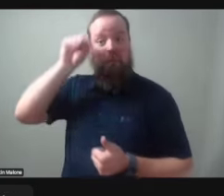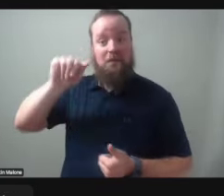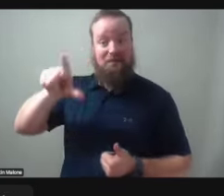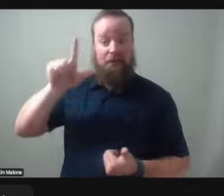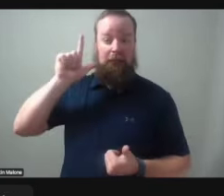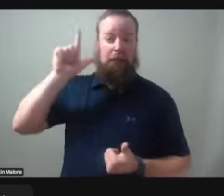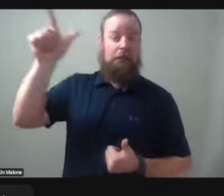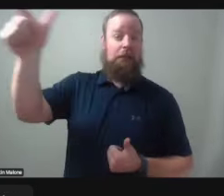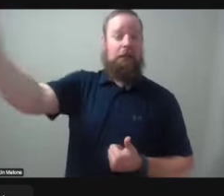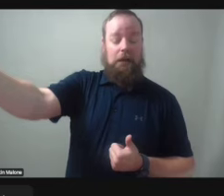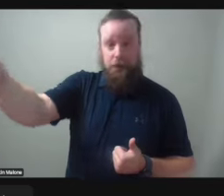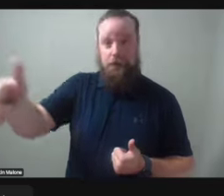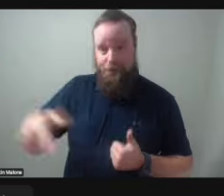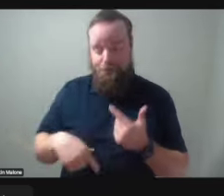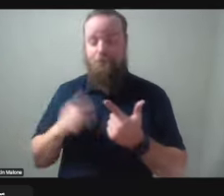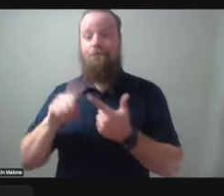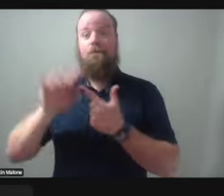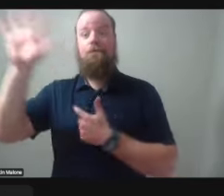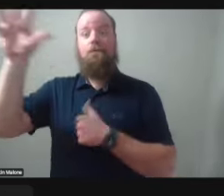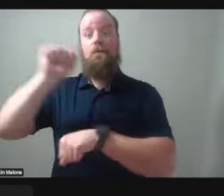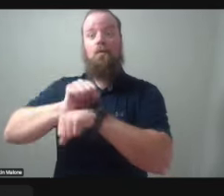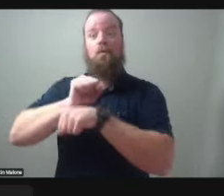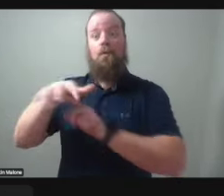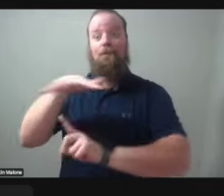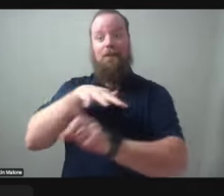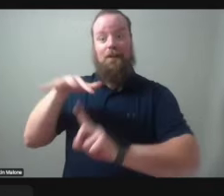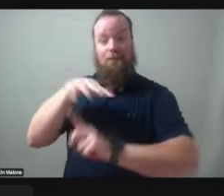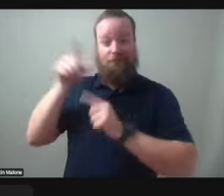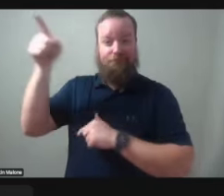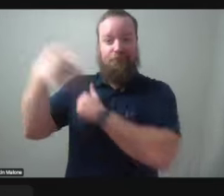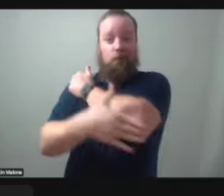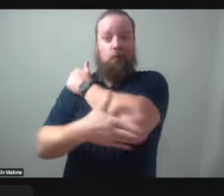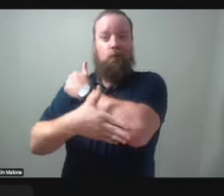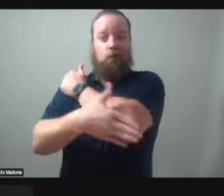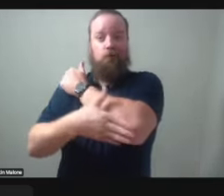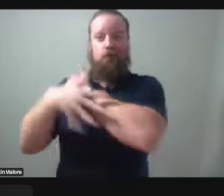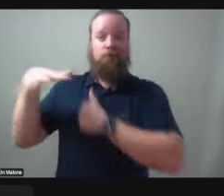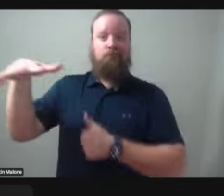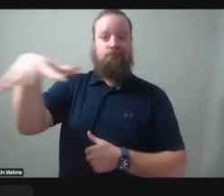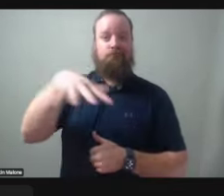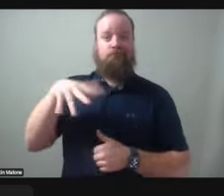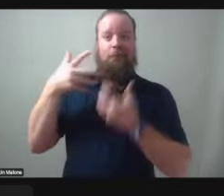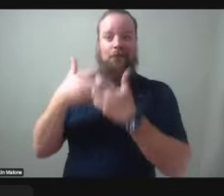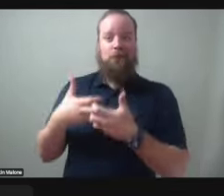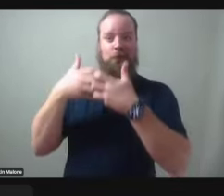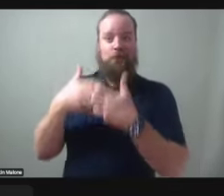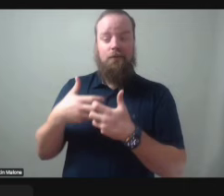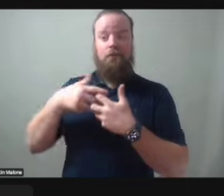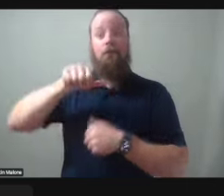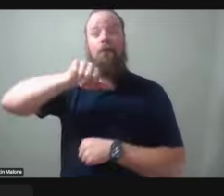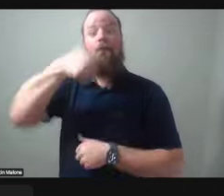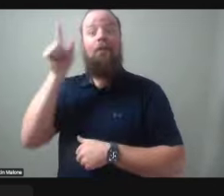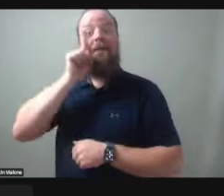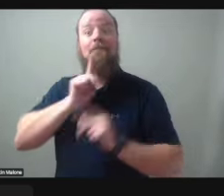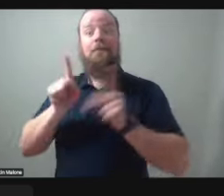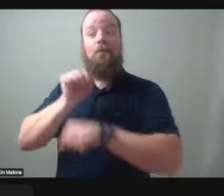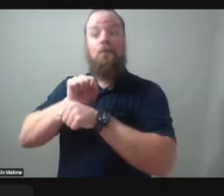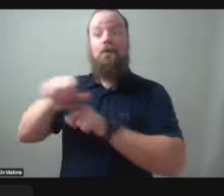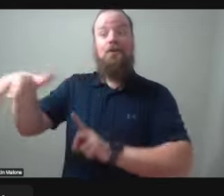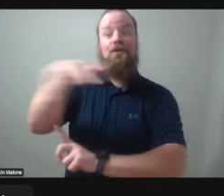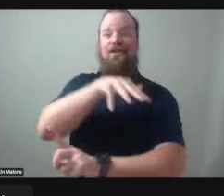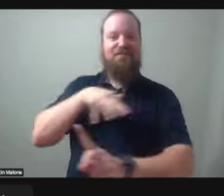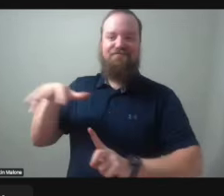identify as an older deaf person as someone who was more attuned to hearing culture. He learned sign language later within his life. As